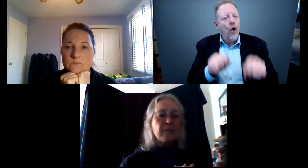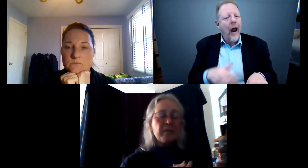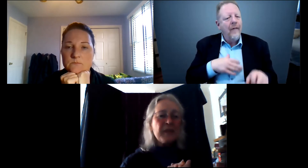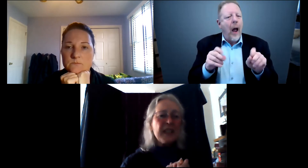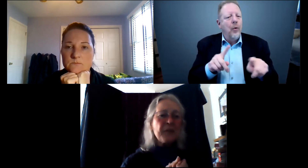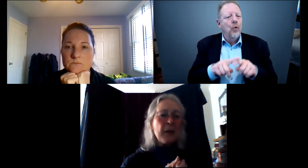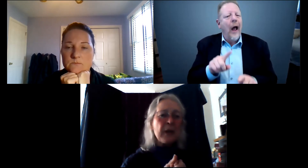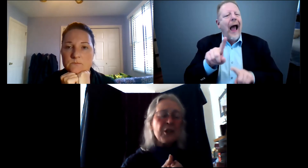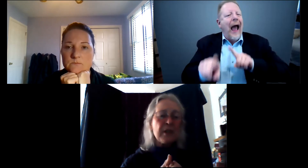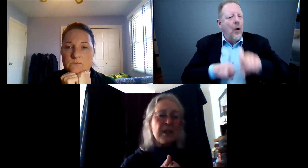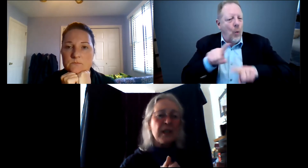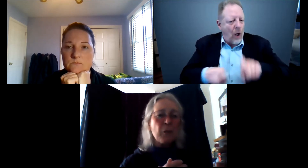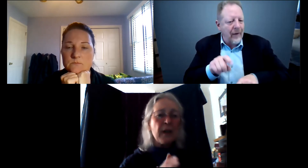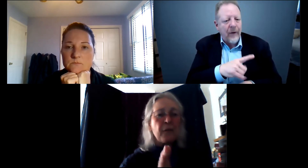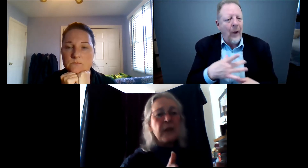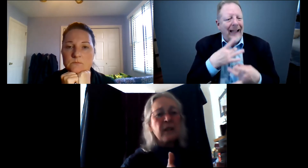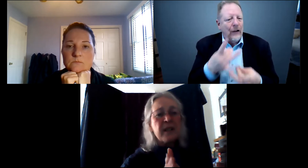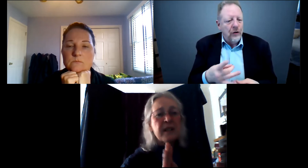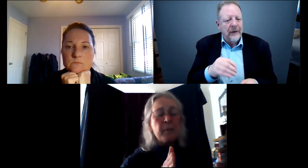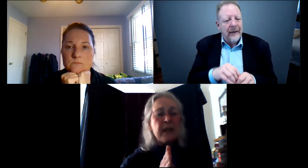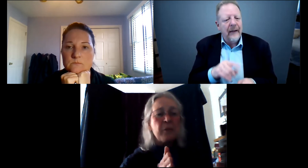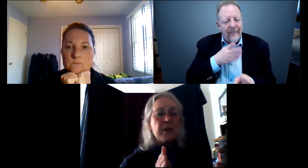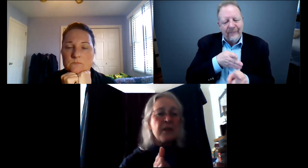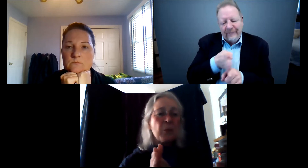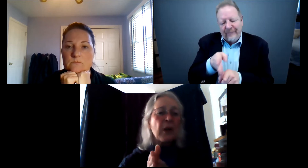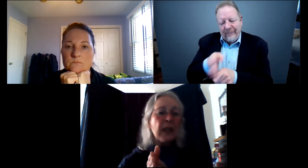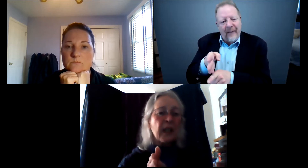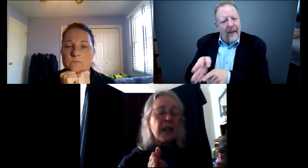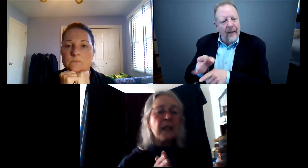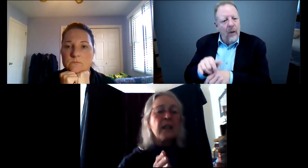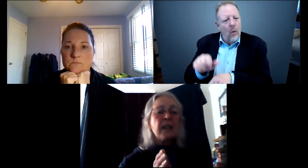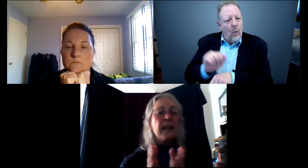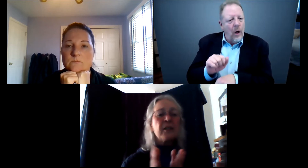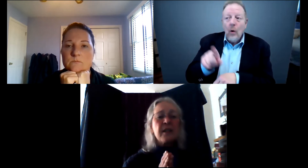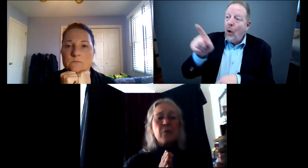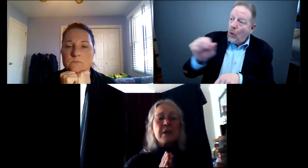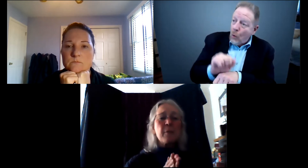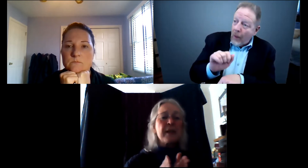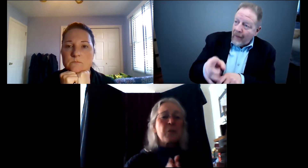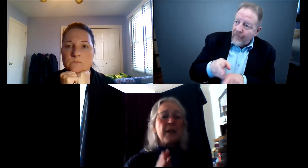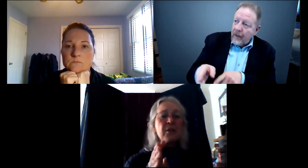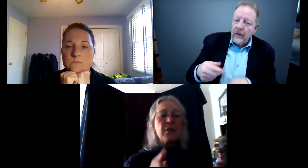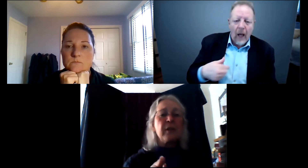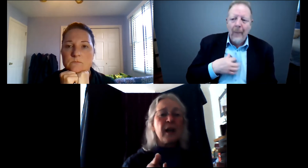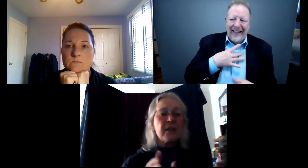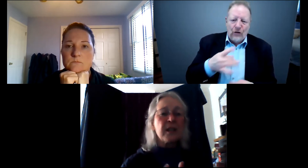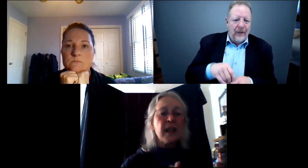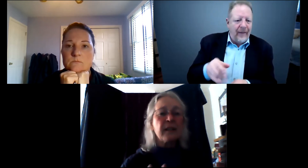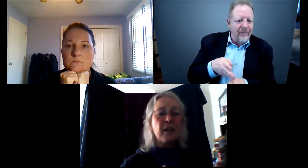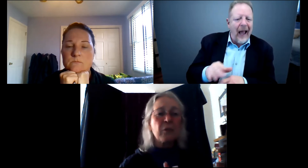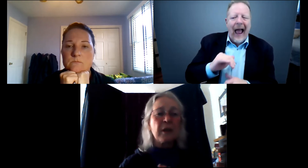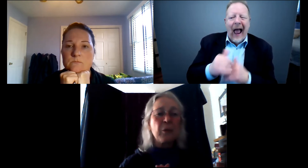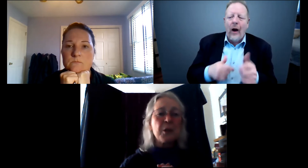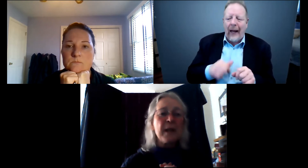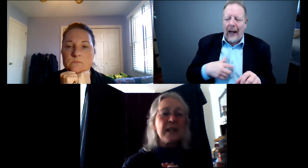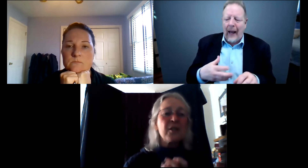like, if they were interested in one of the fields that somebody was working in, they could say, what's the best way to do that, to get